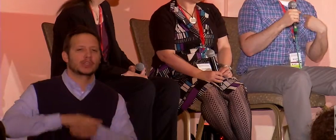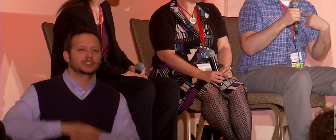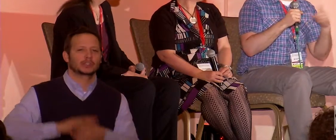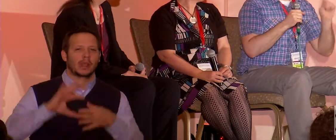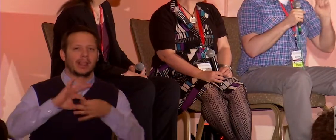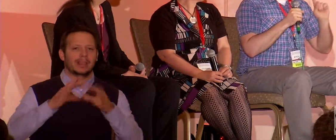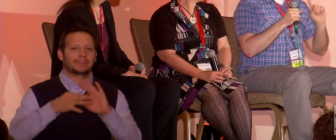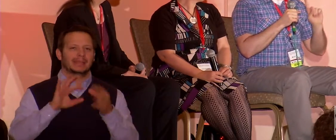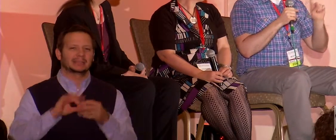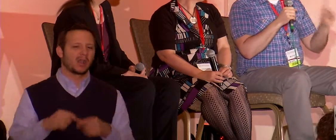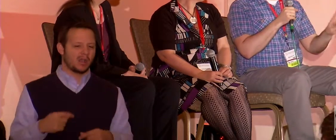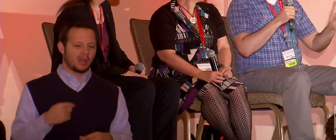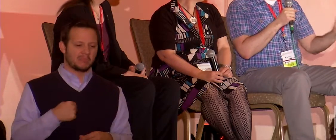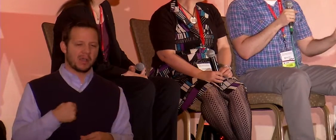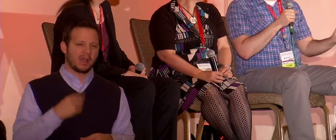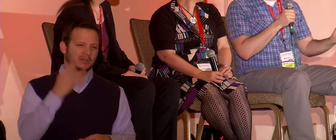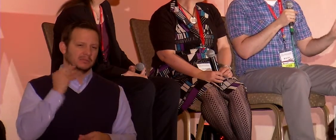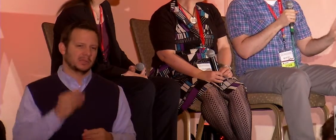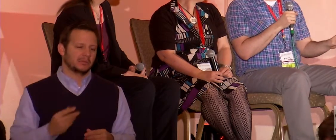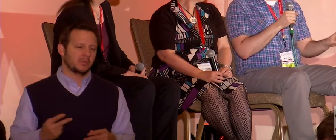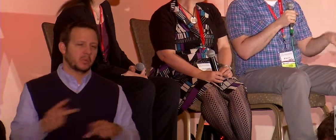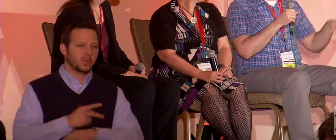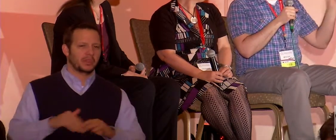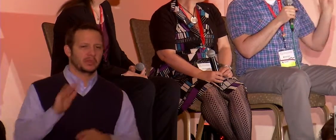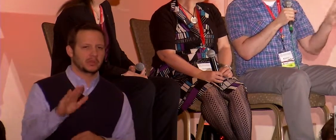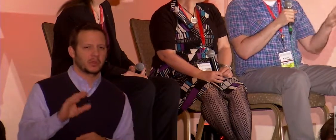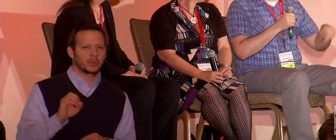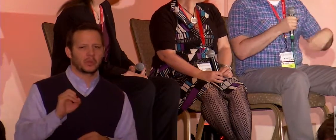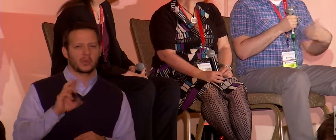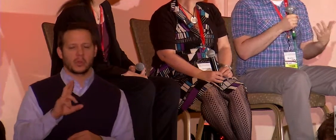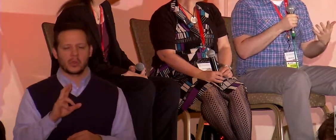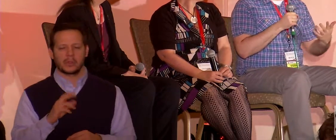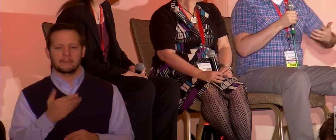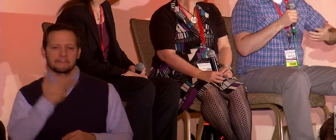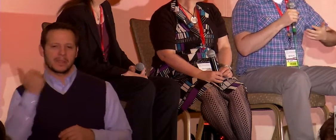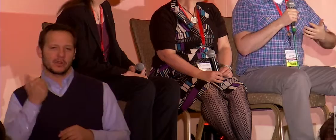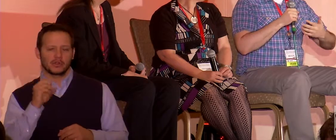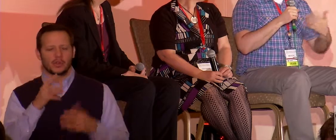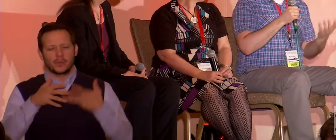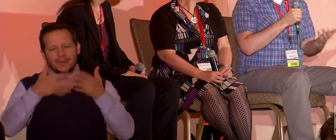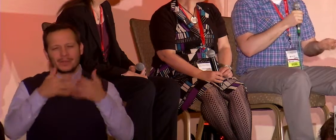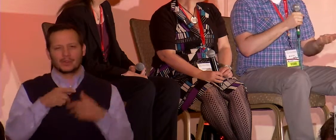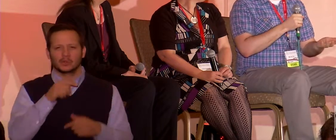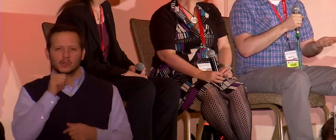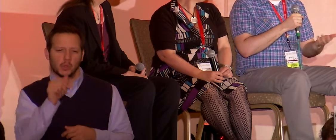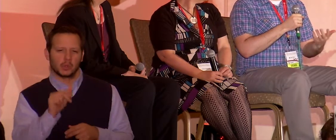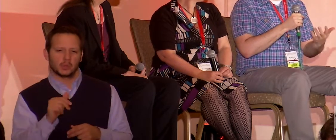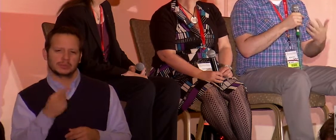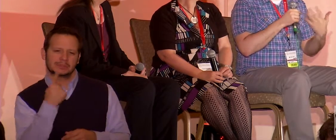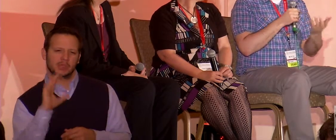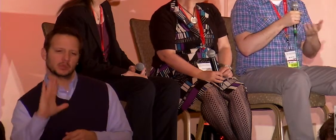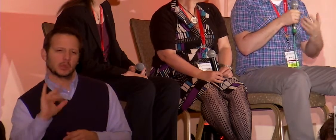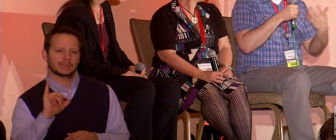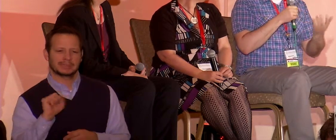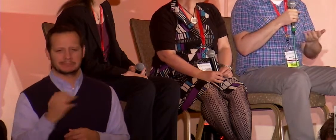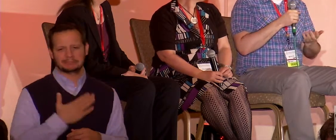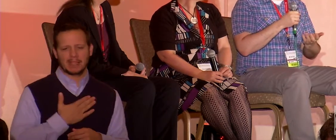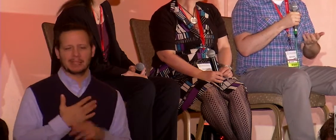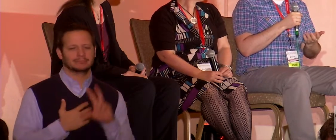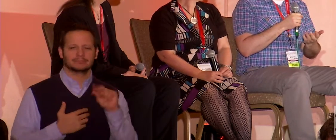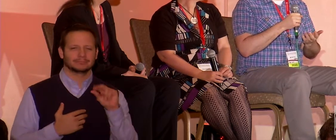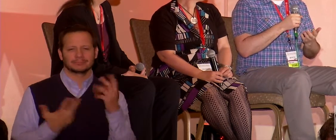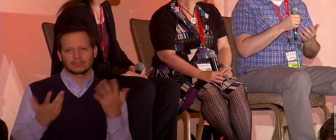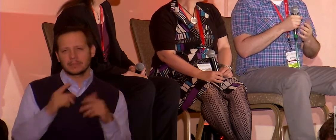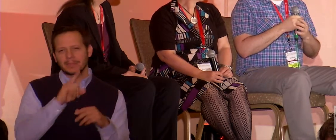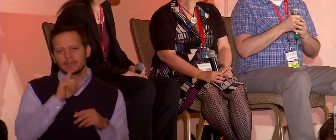like mine, so don't try to say that it's the same, because it's not. Well, parts of it are, and conceptually at a base